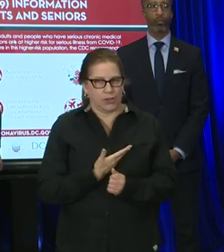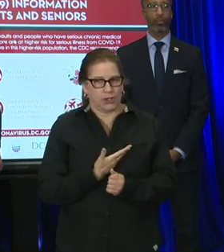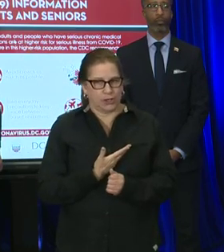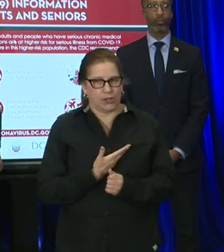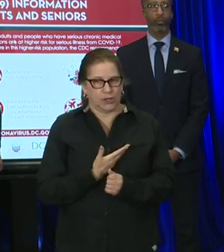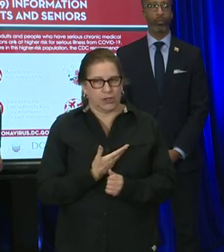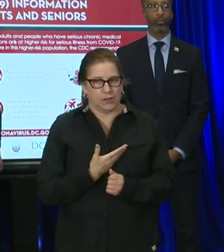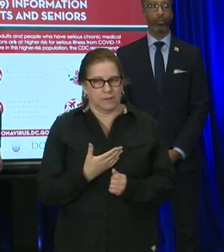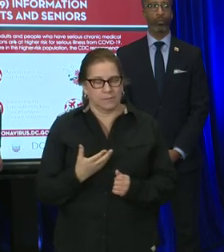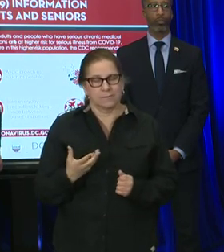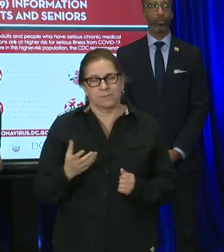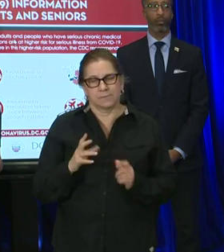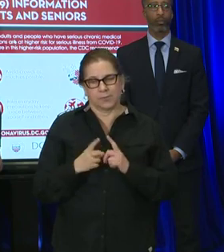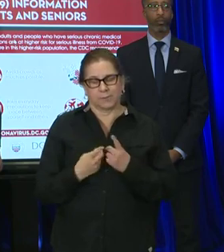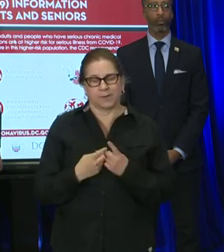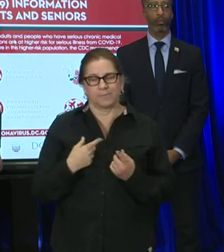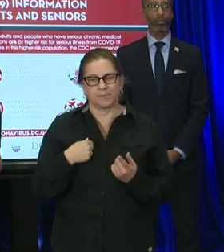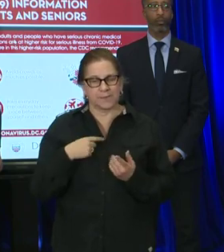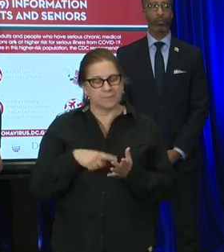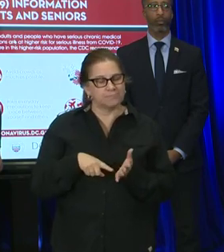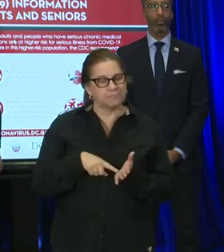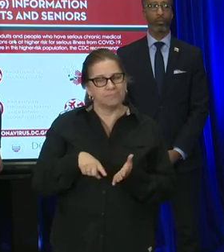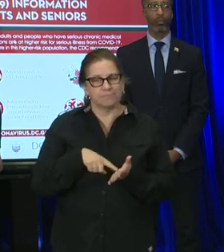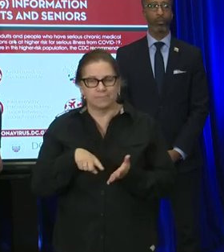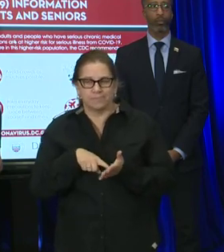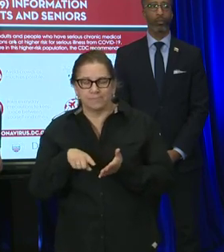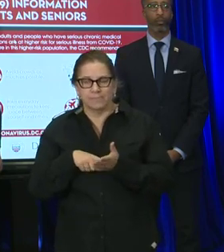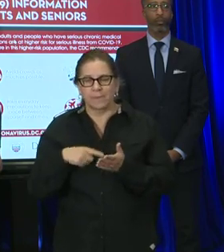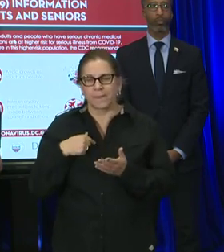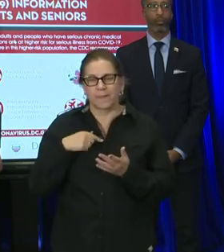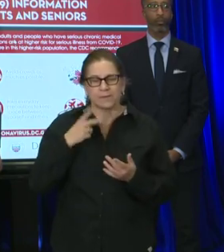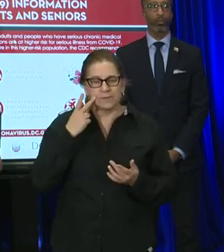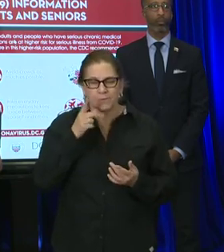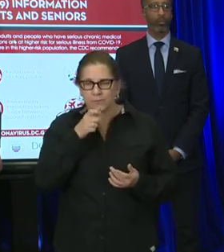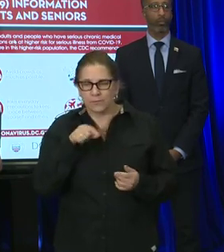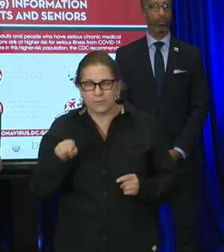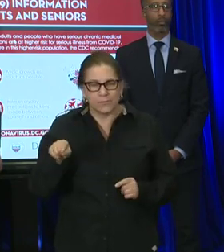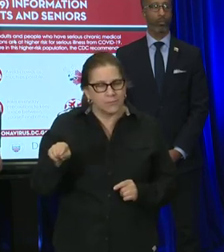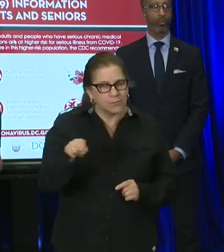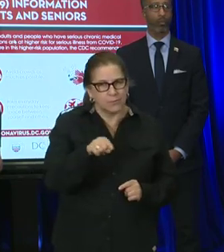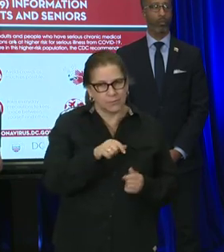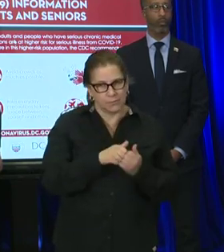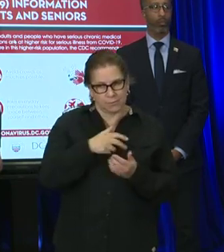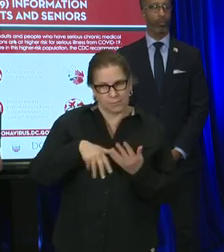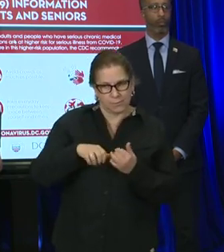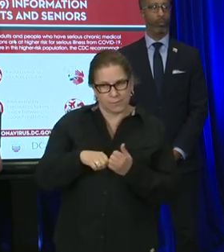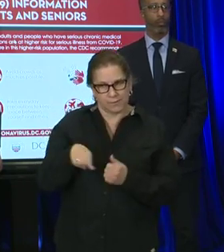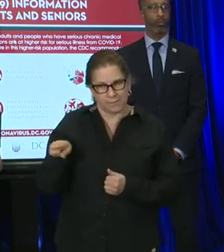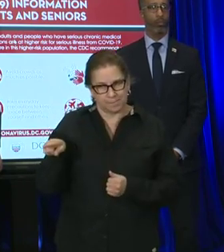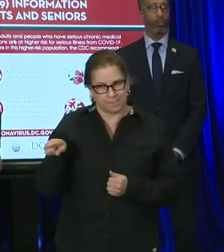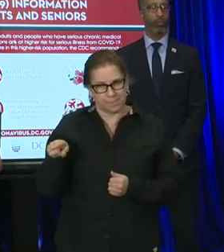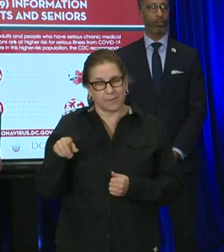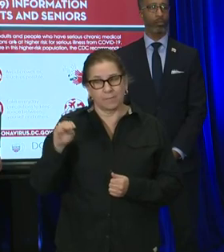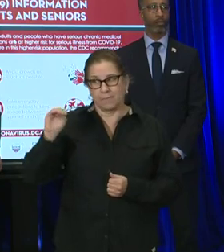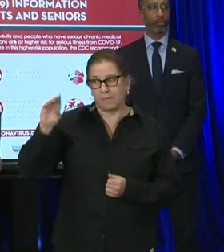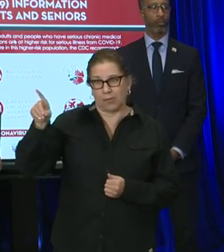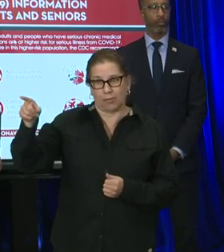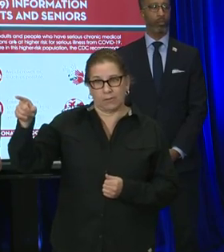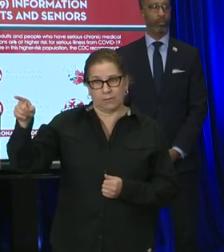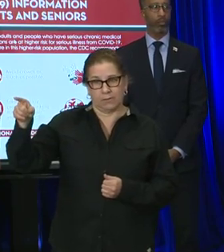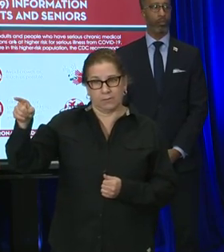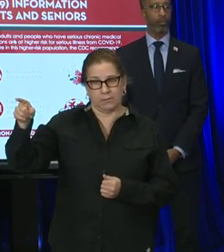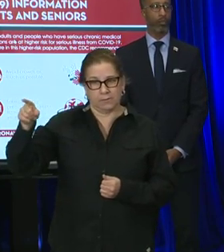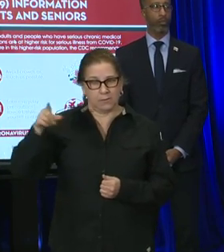first responders and confirmation with the state of Maryland. There's just one D.C. police officer right now. Yes.